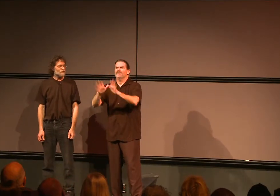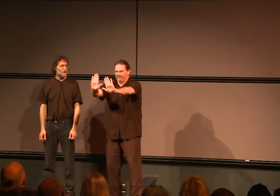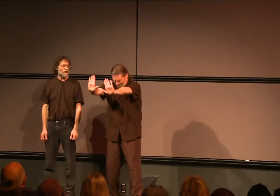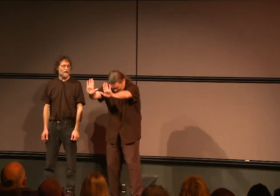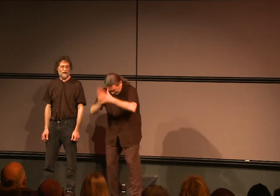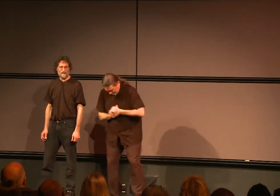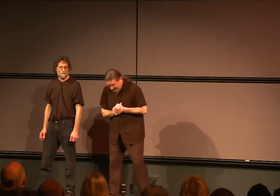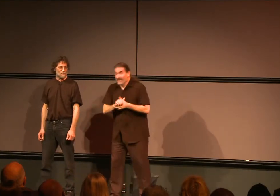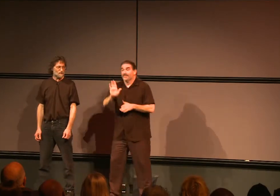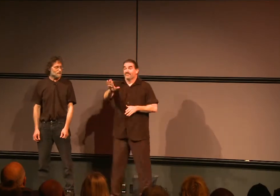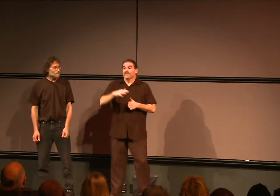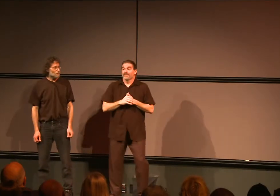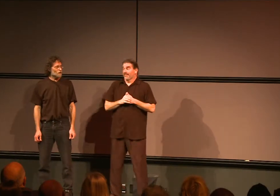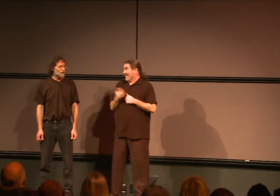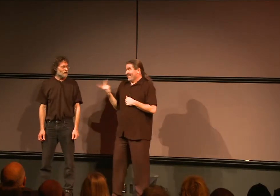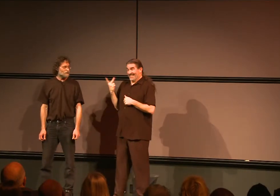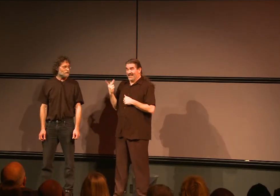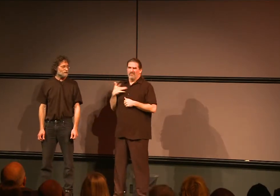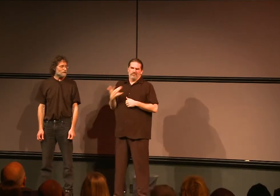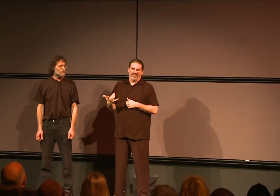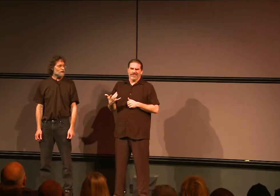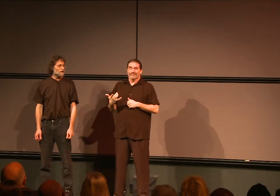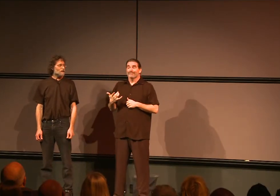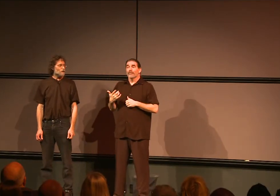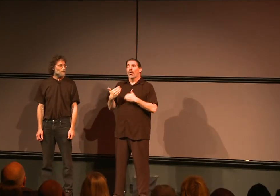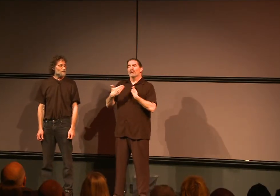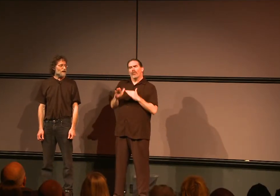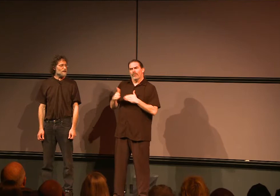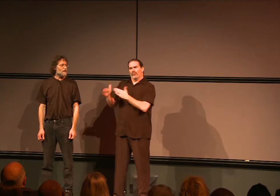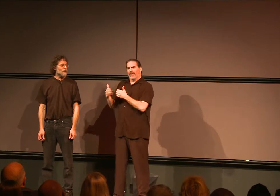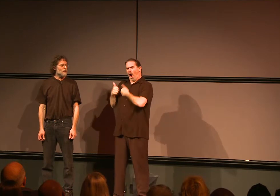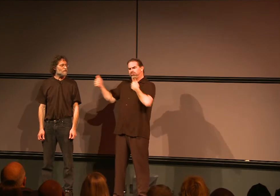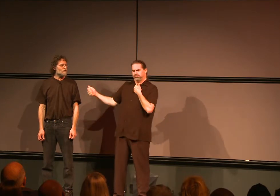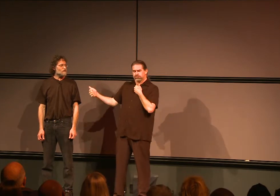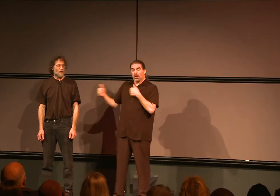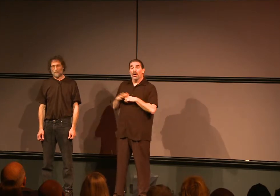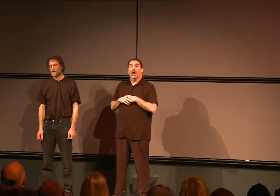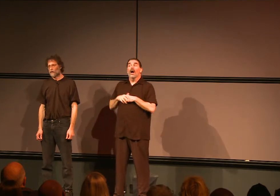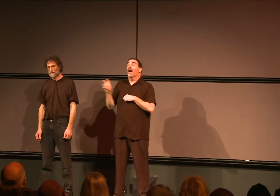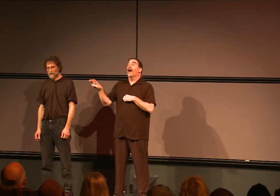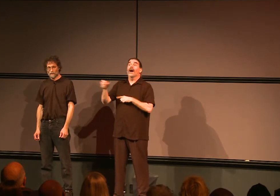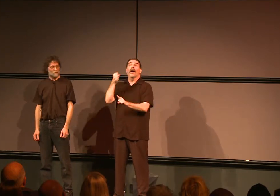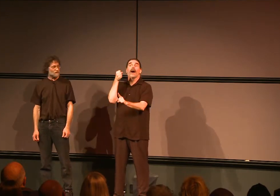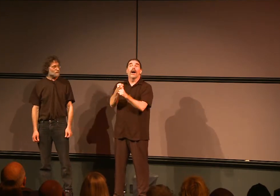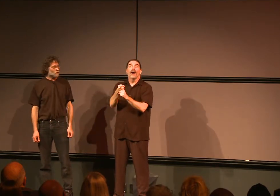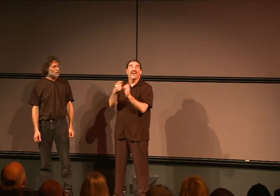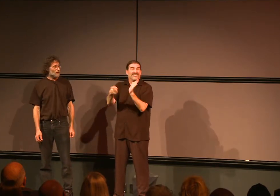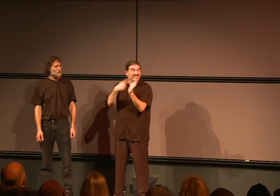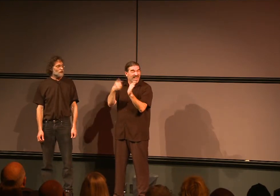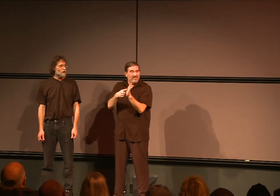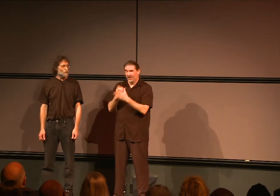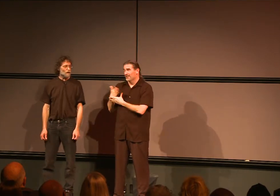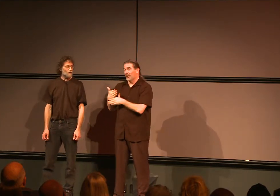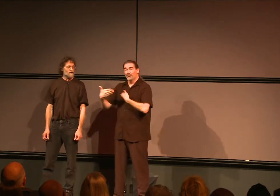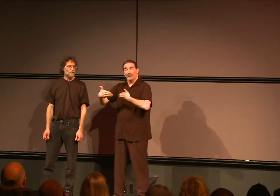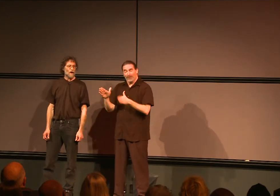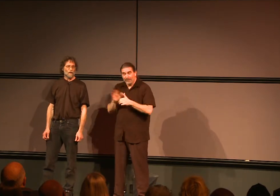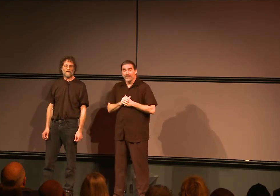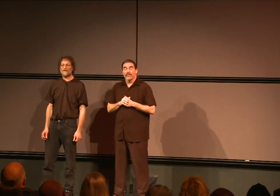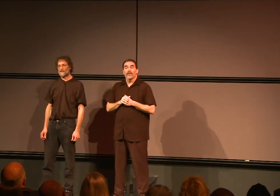Okay, ice machine. Okay. We tend to have separate hotel rooms, okay? Well, once in a while we have to share a